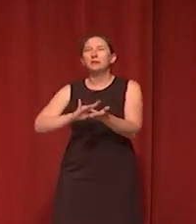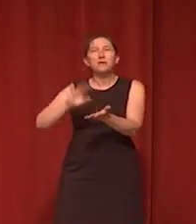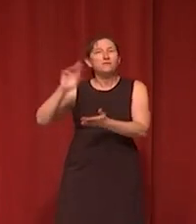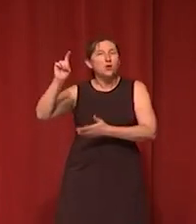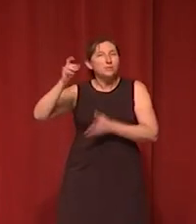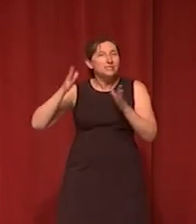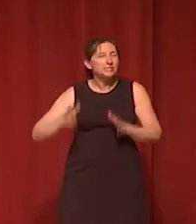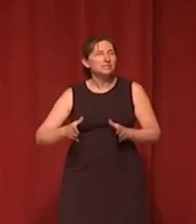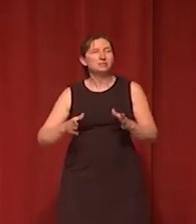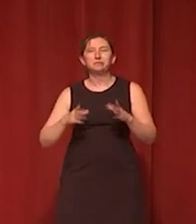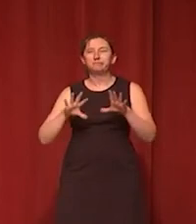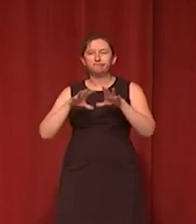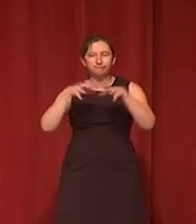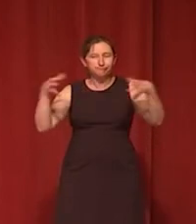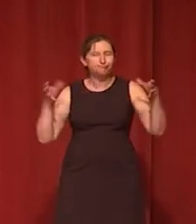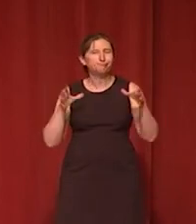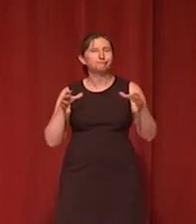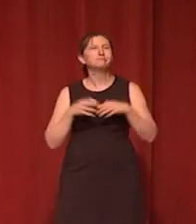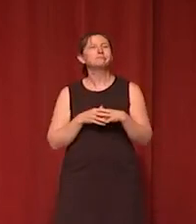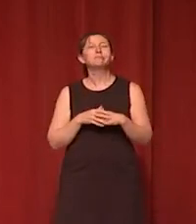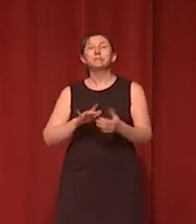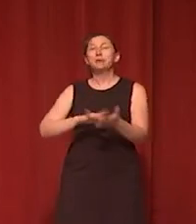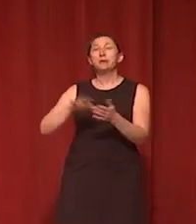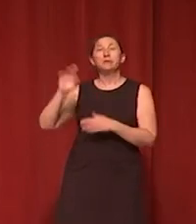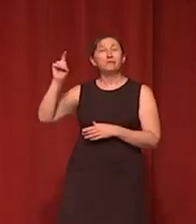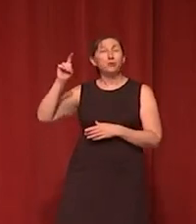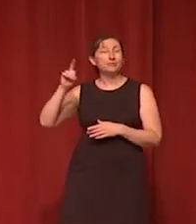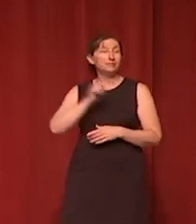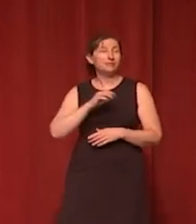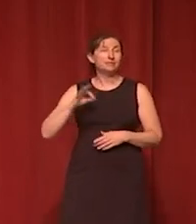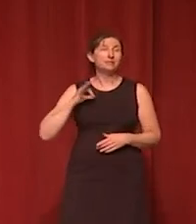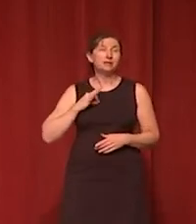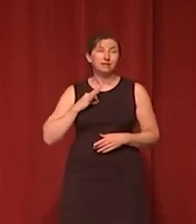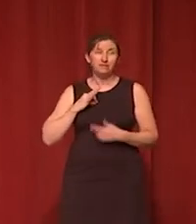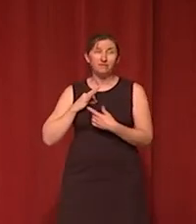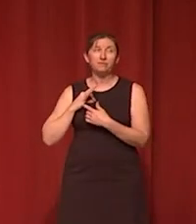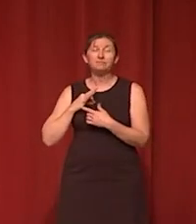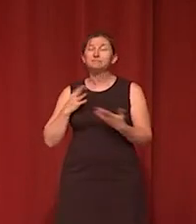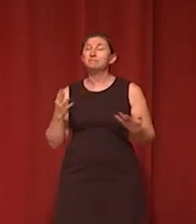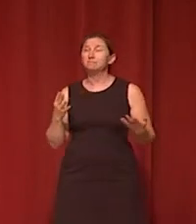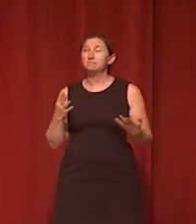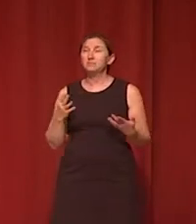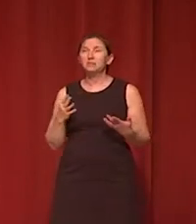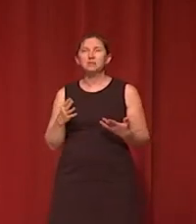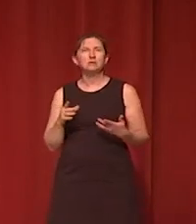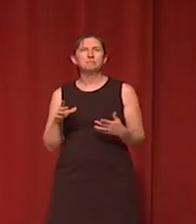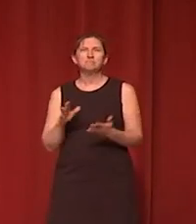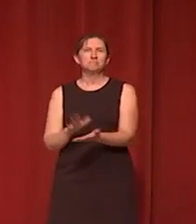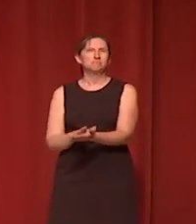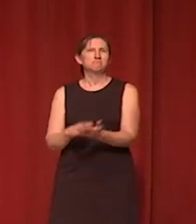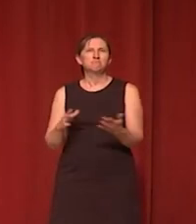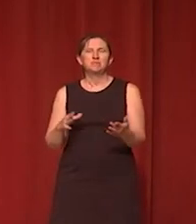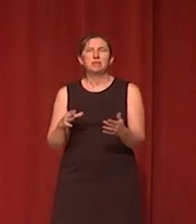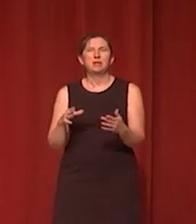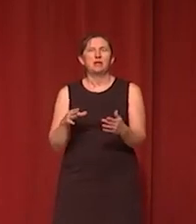staff as well. The pharmacy staff really do a job ahead of, as I described, monitoring